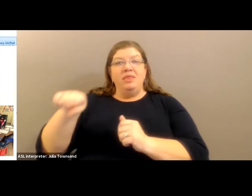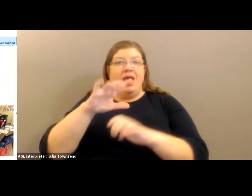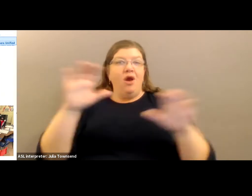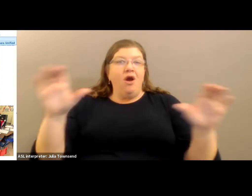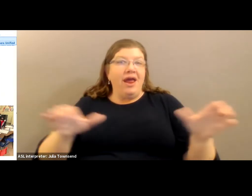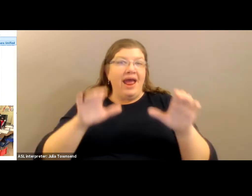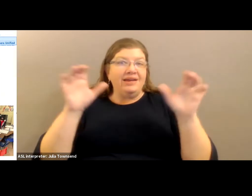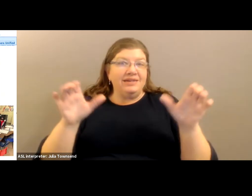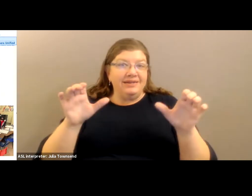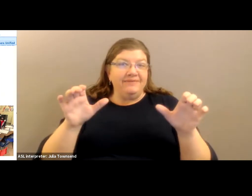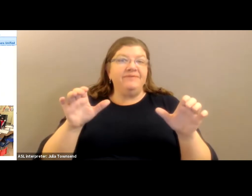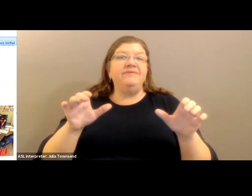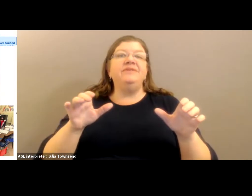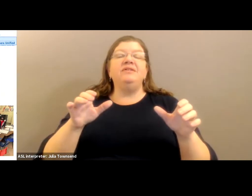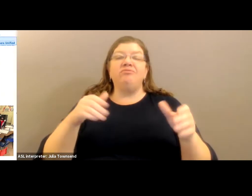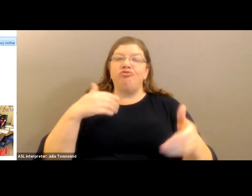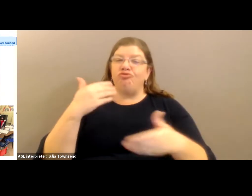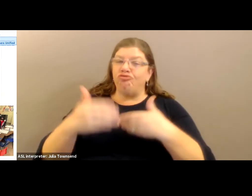active and